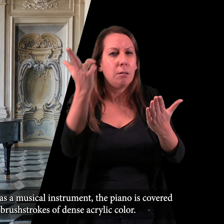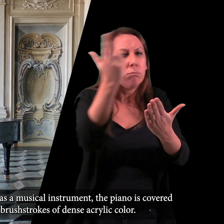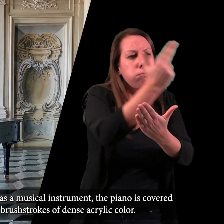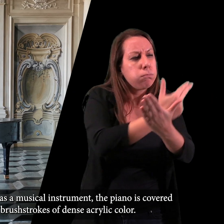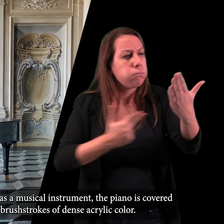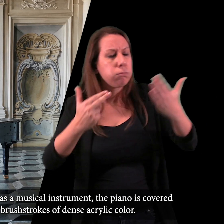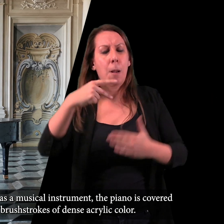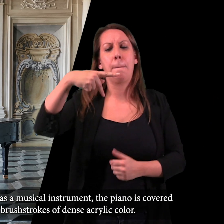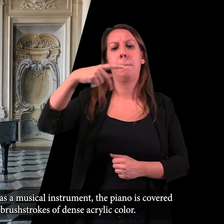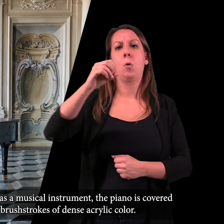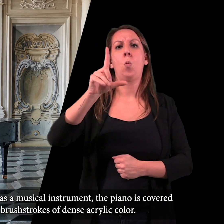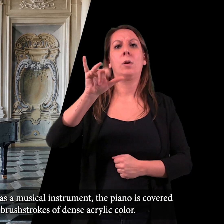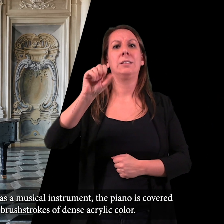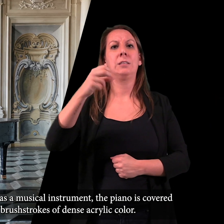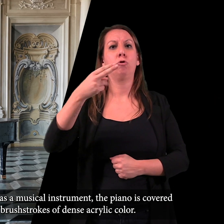brushstrokes